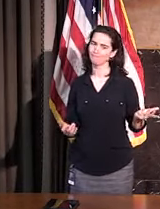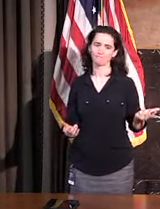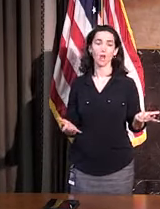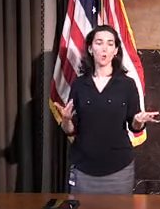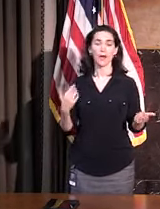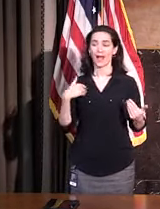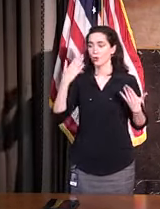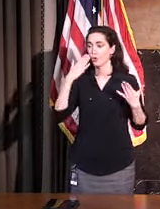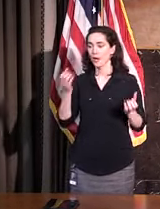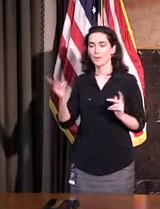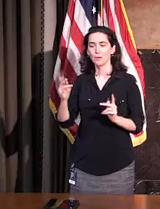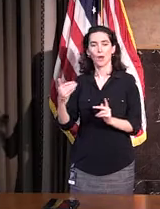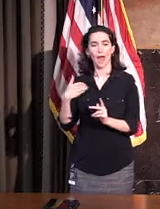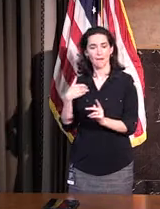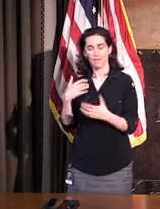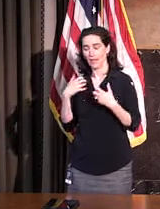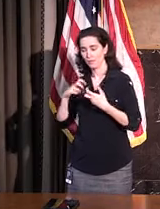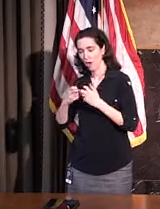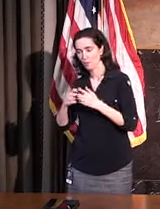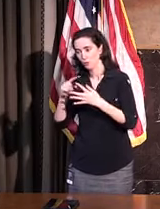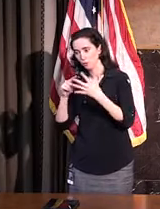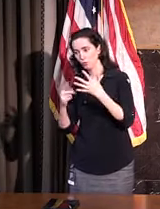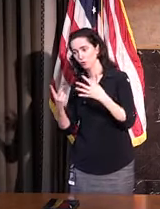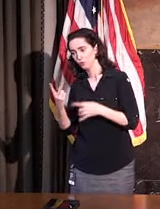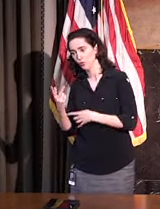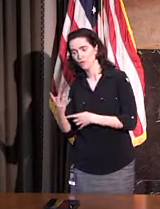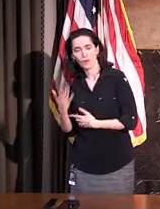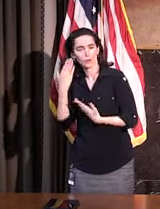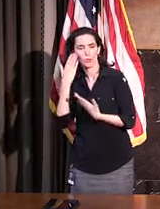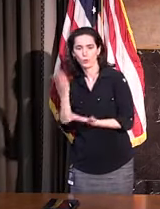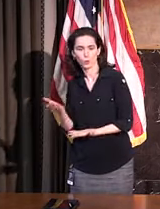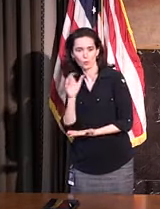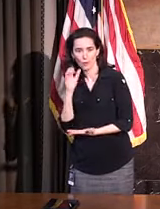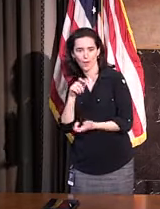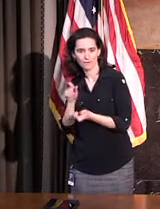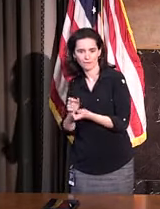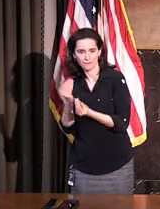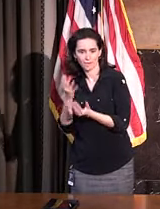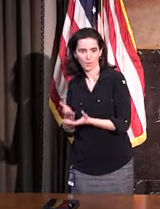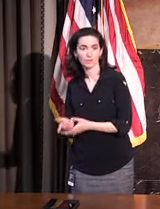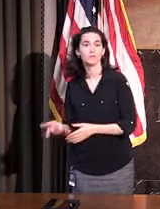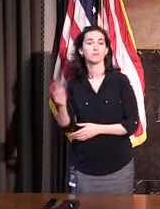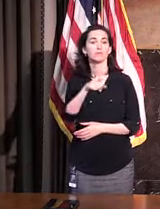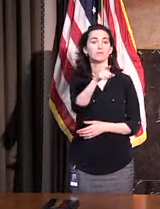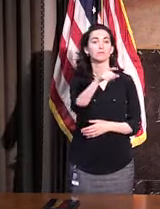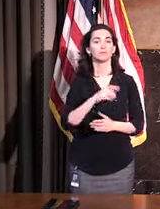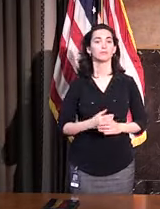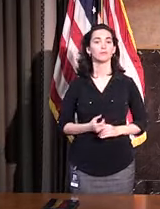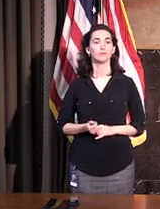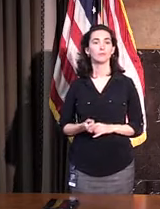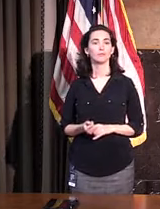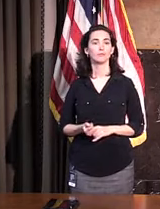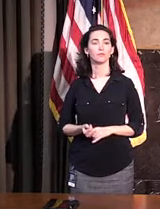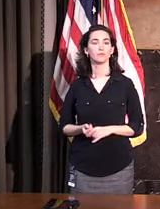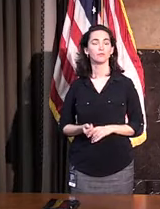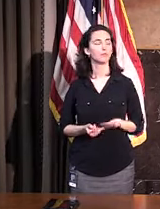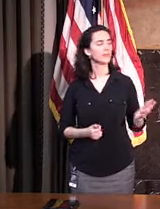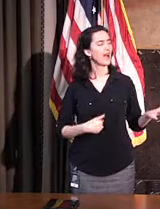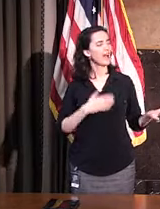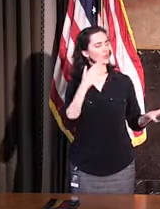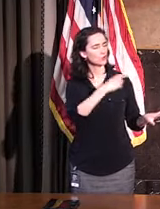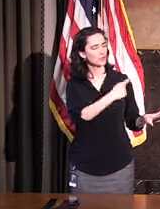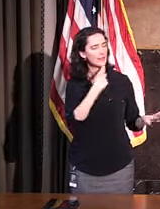people have two or more of those conditions. So I wouldn't even venture to put a number to it. Yes, ma'am. I know you said it depends on supply, but